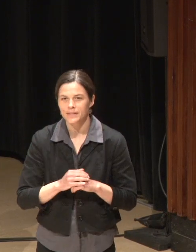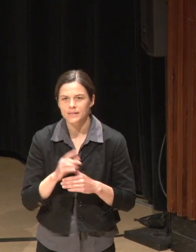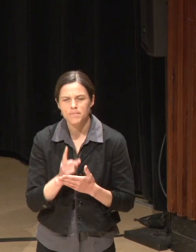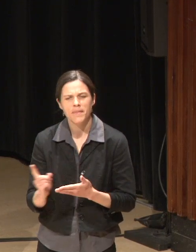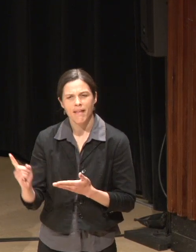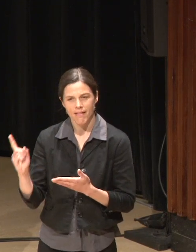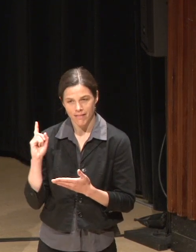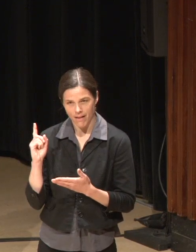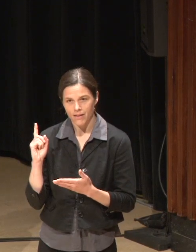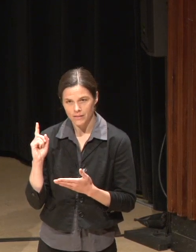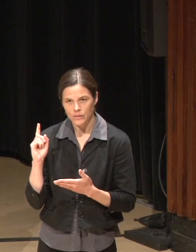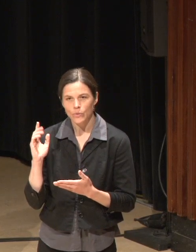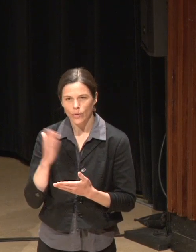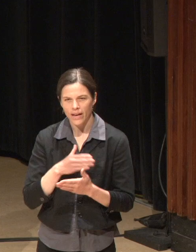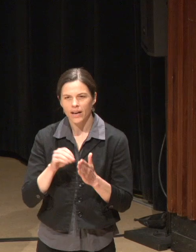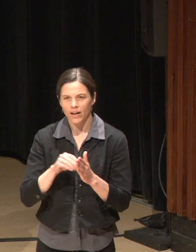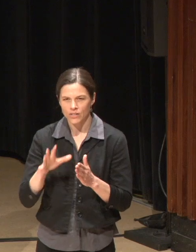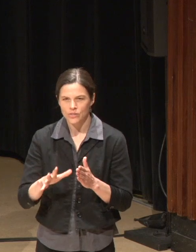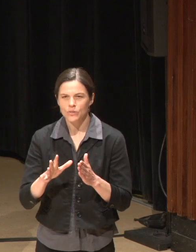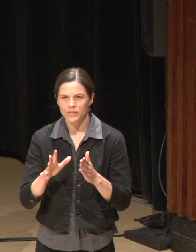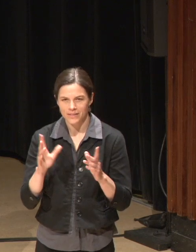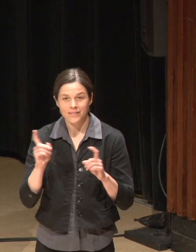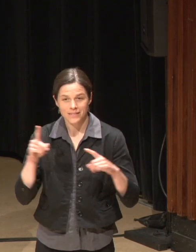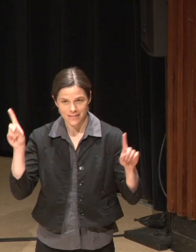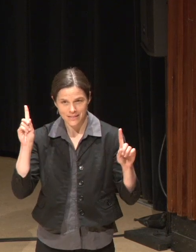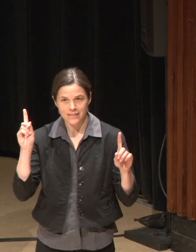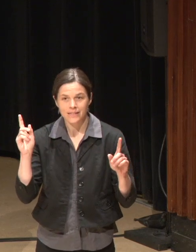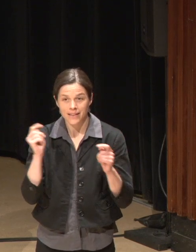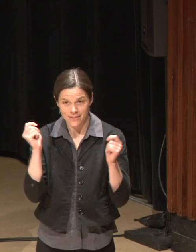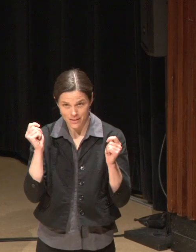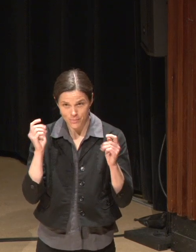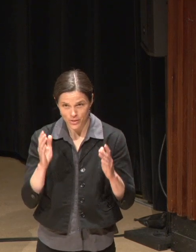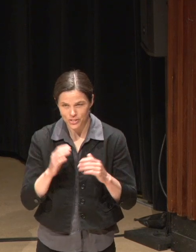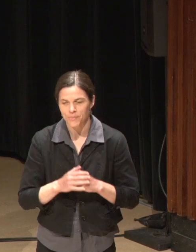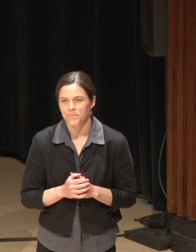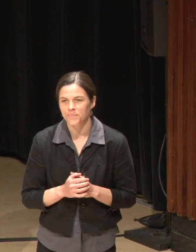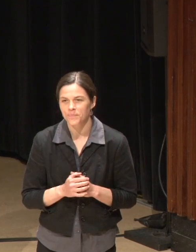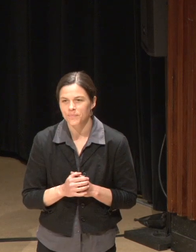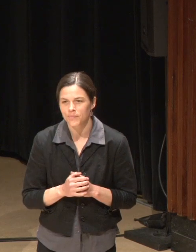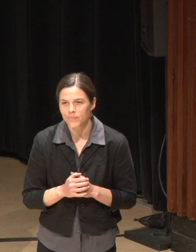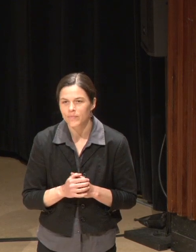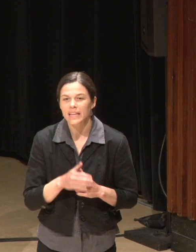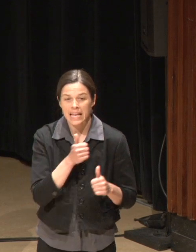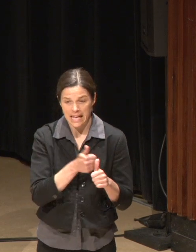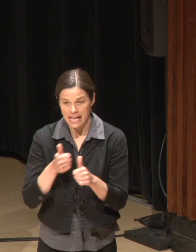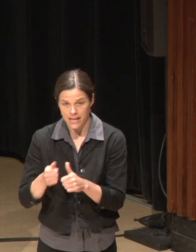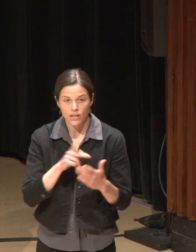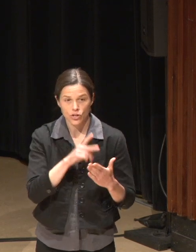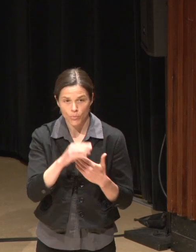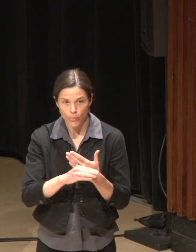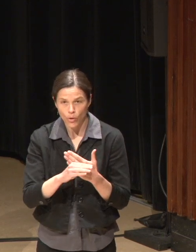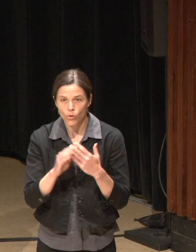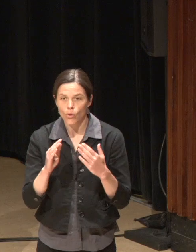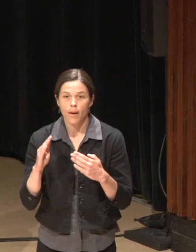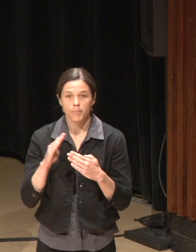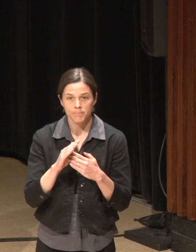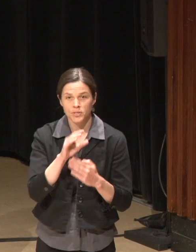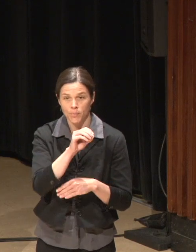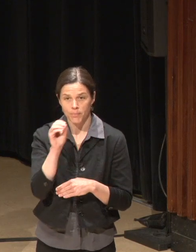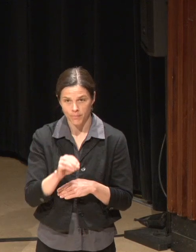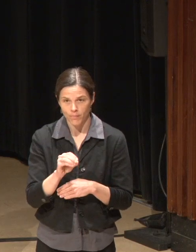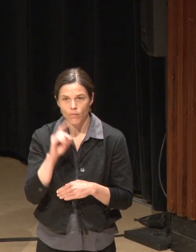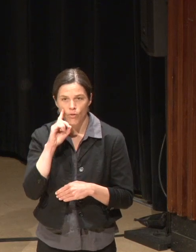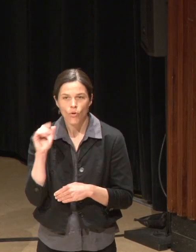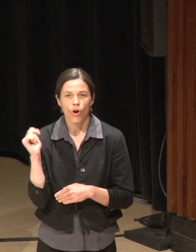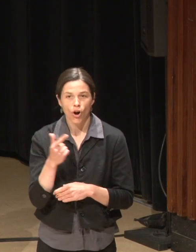week, at our Student Success Celebration, the students with the highest aggregated marks in each program were recognized, and all